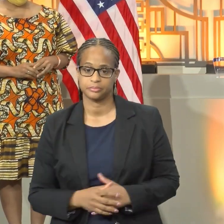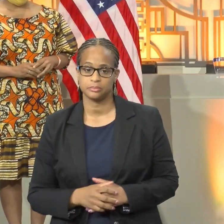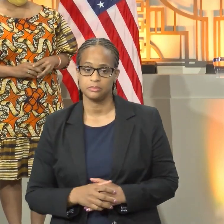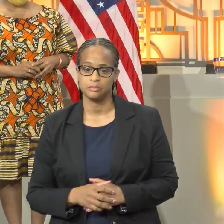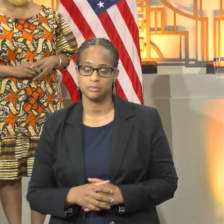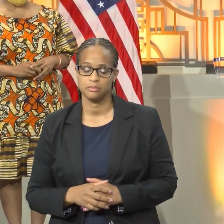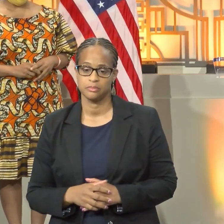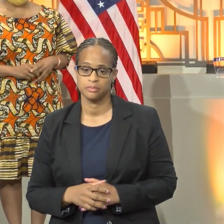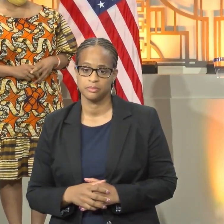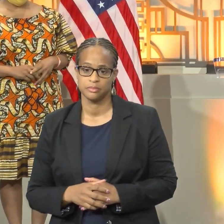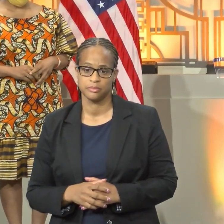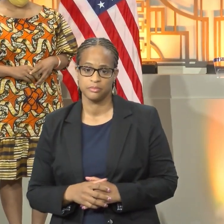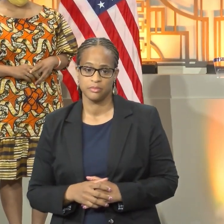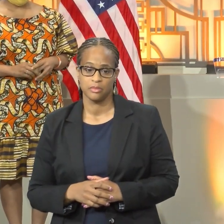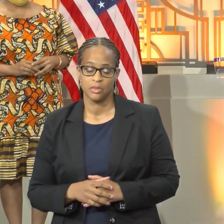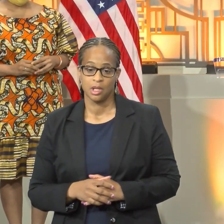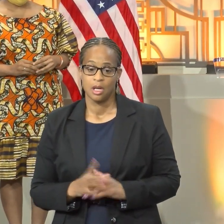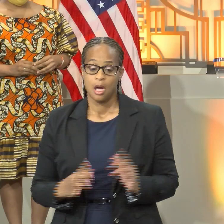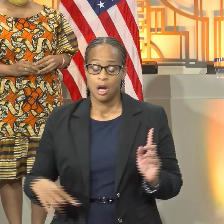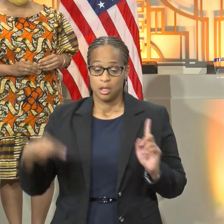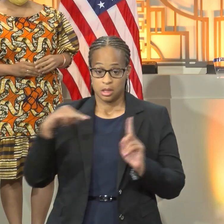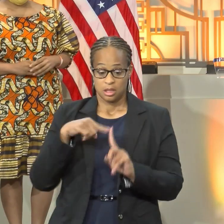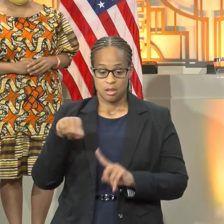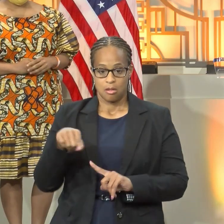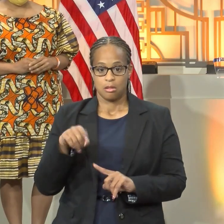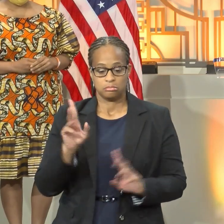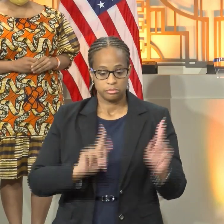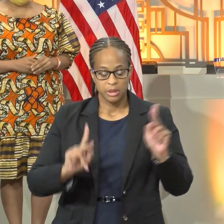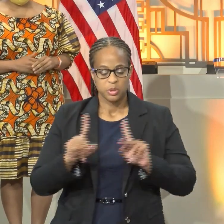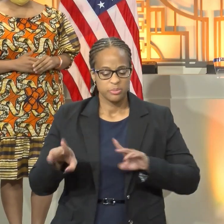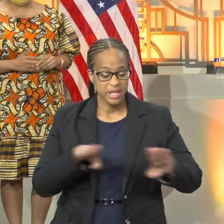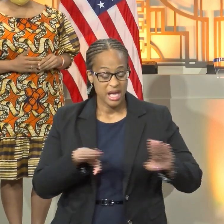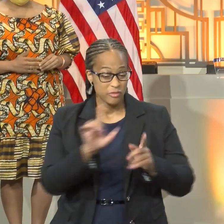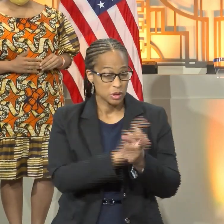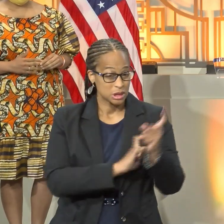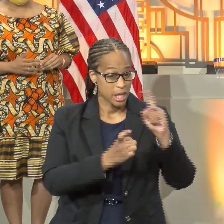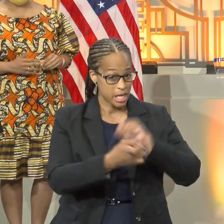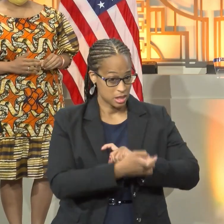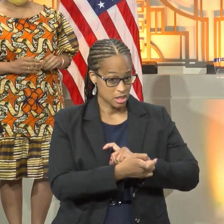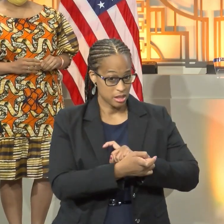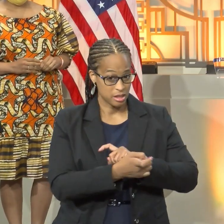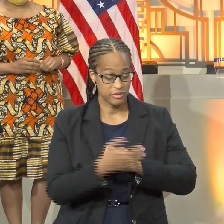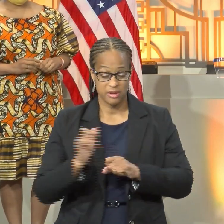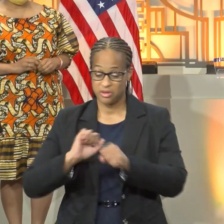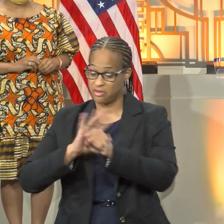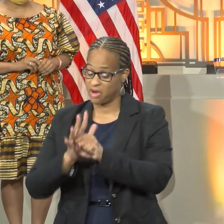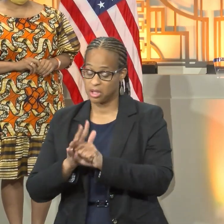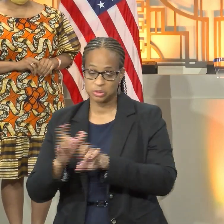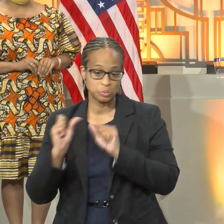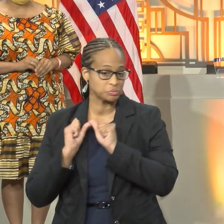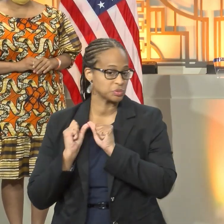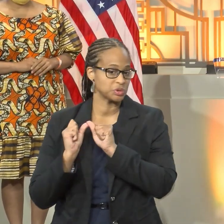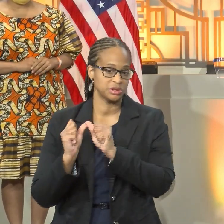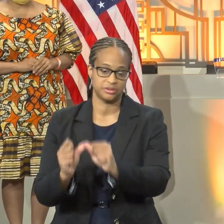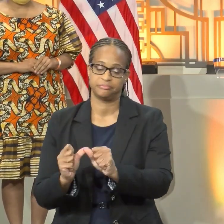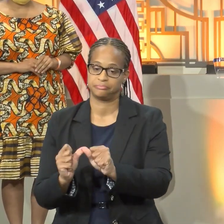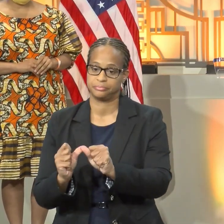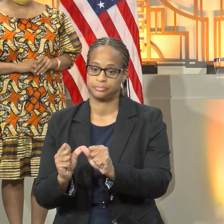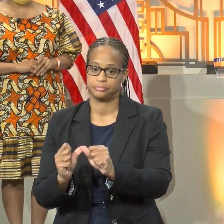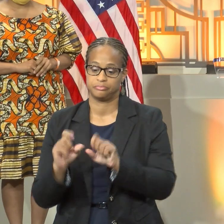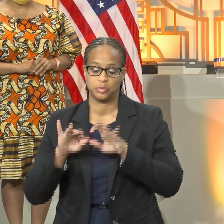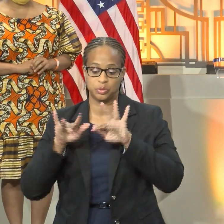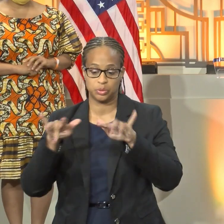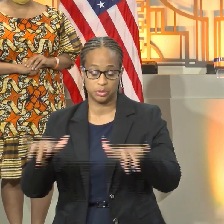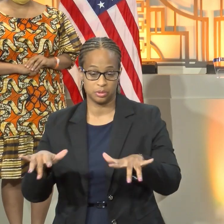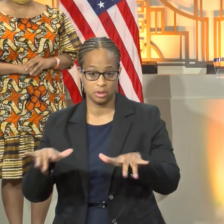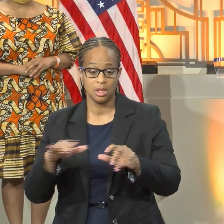And until our behavior change, this virus is going to be around. And